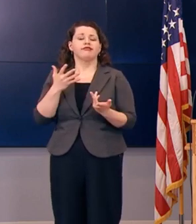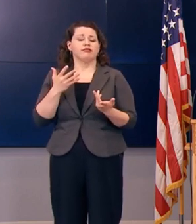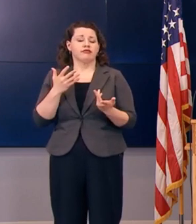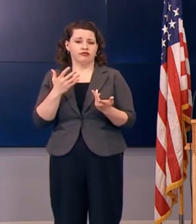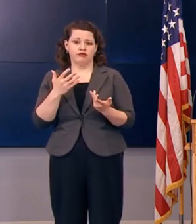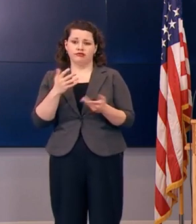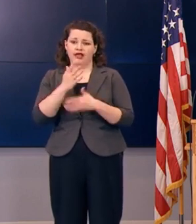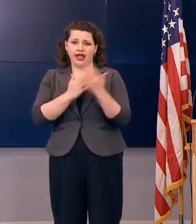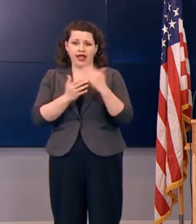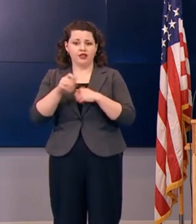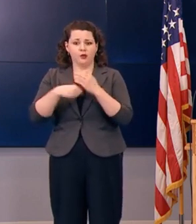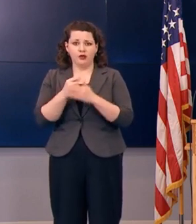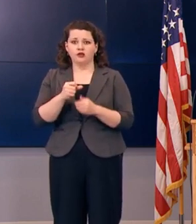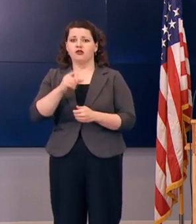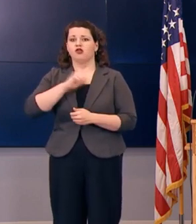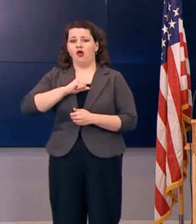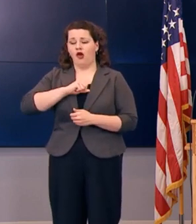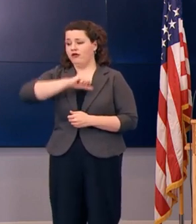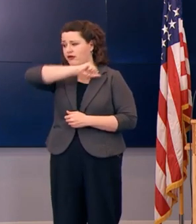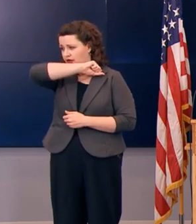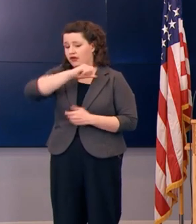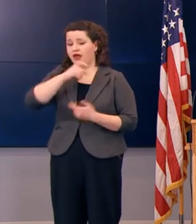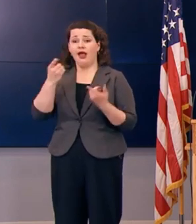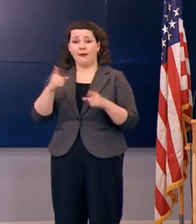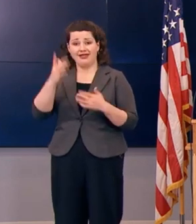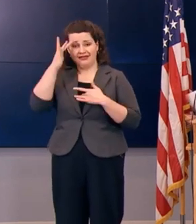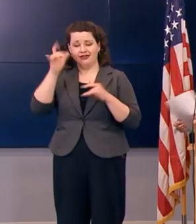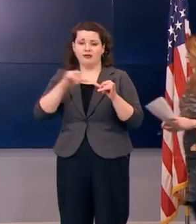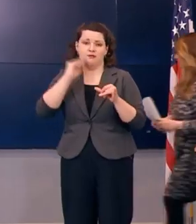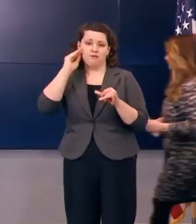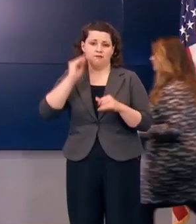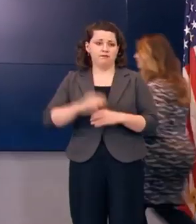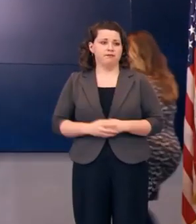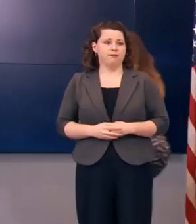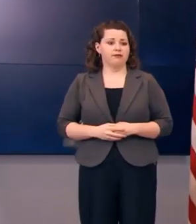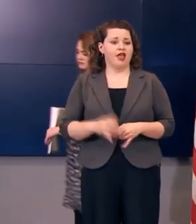hands, cover our cough, and stay home when we're sick. Last question is going to go to